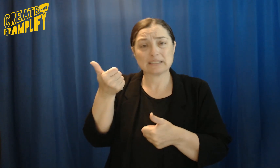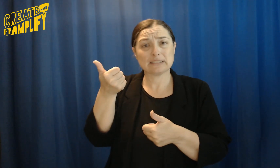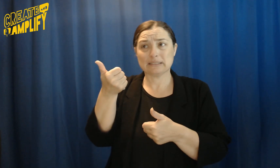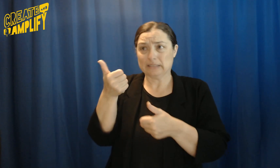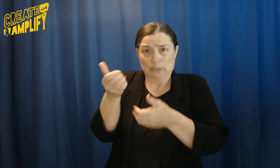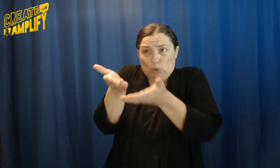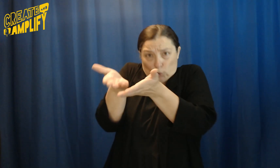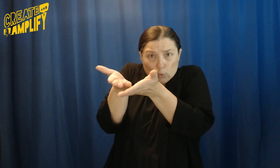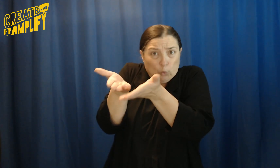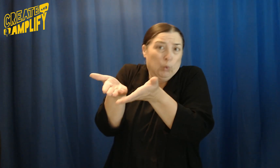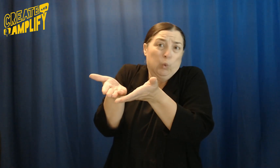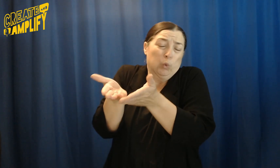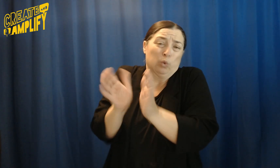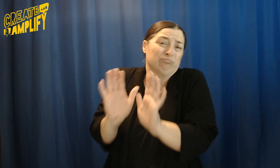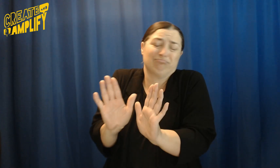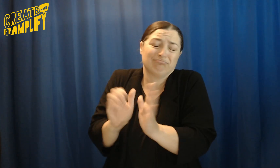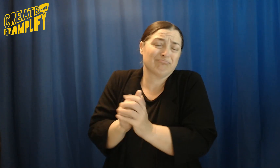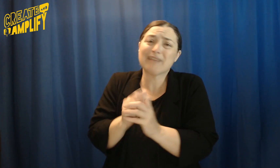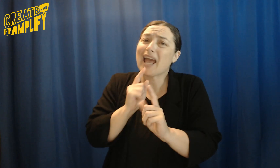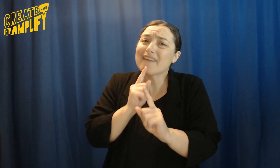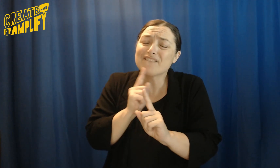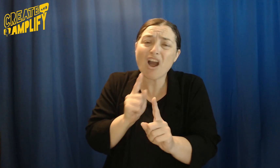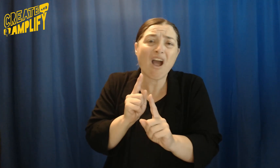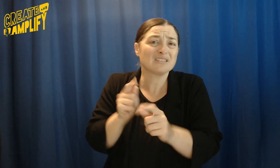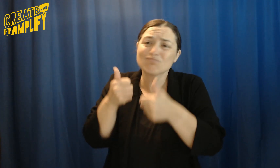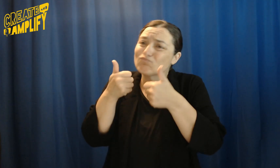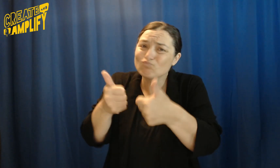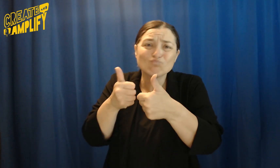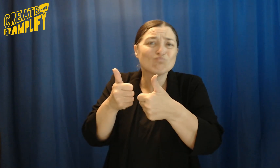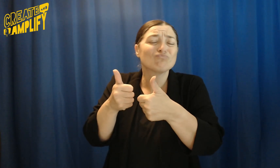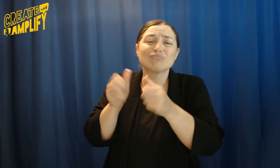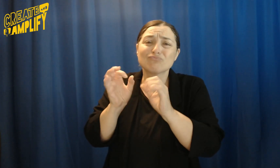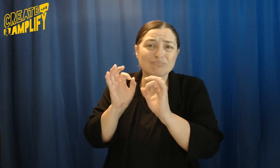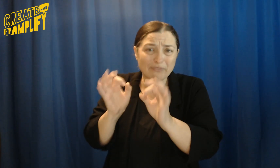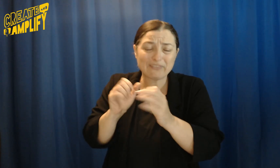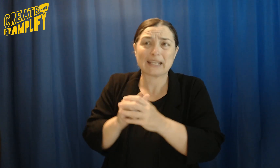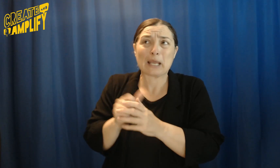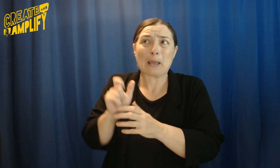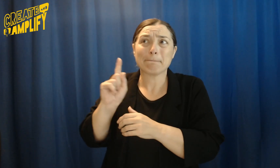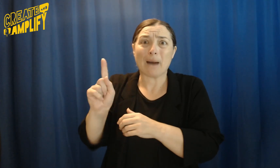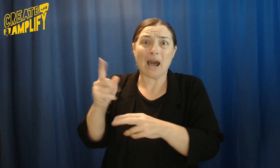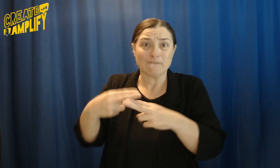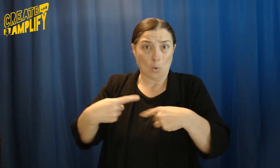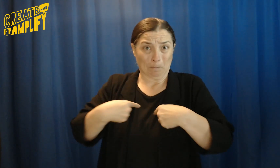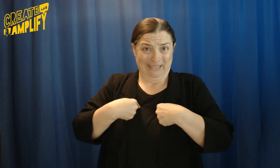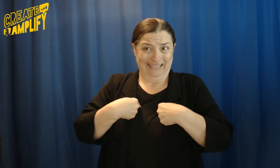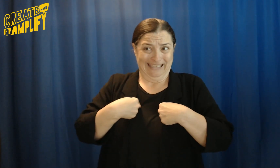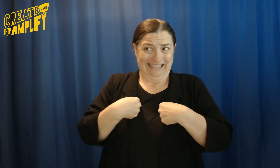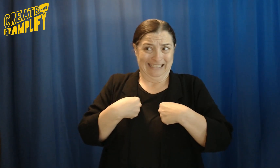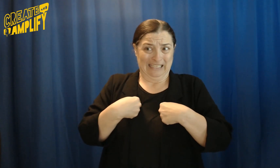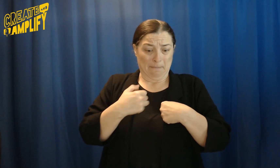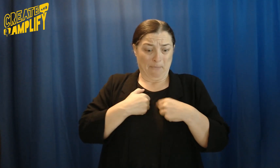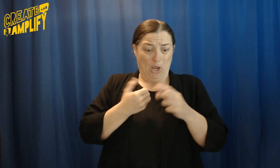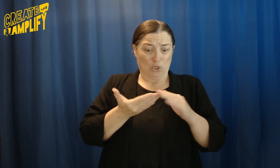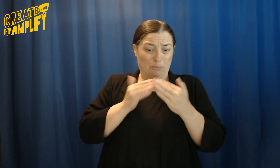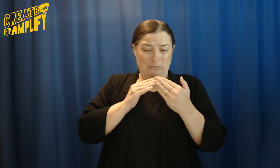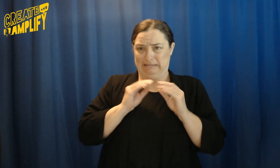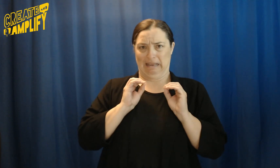heart. The advice is really practical. It's really great. There's nothing here for me or my community.